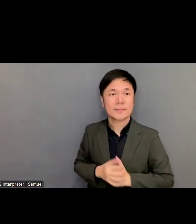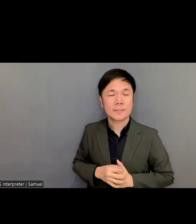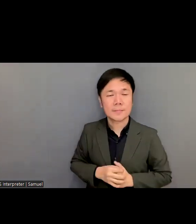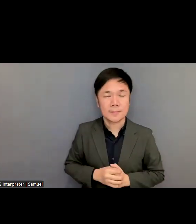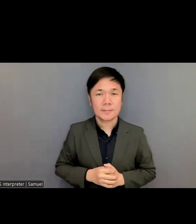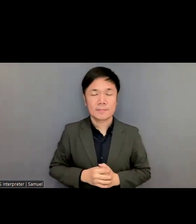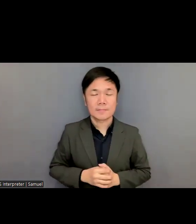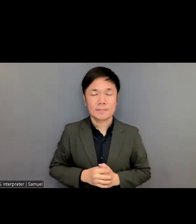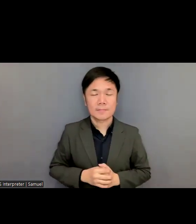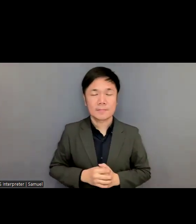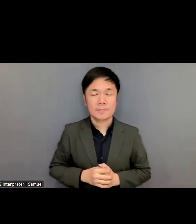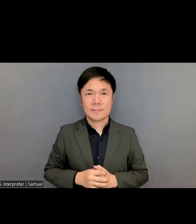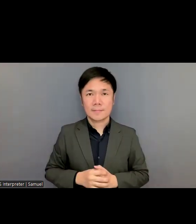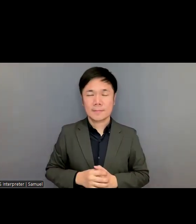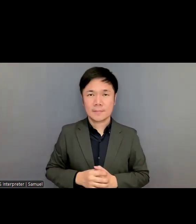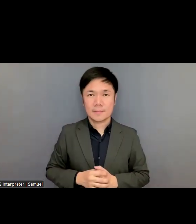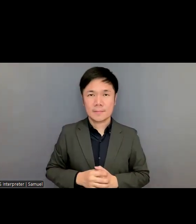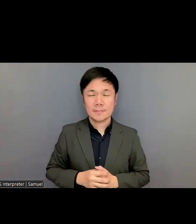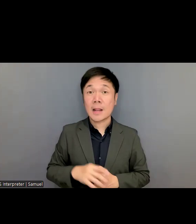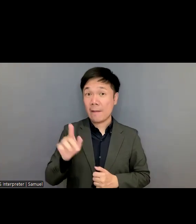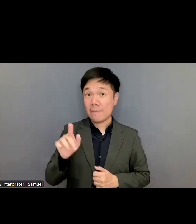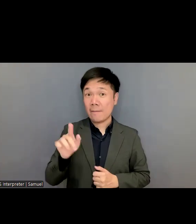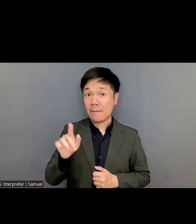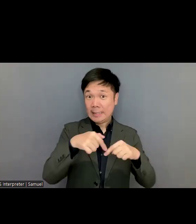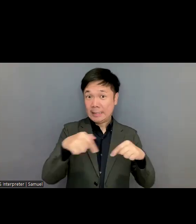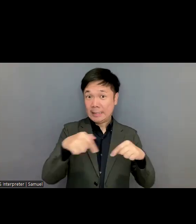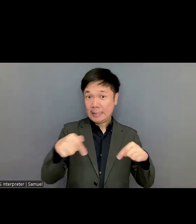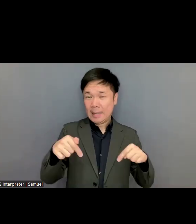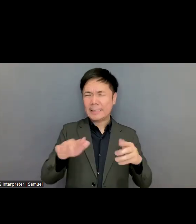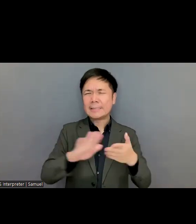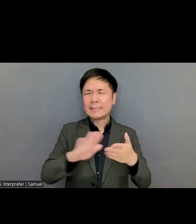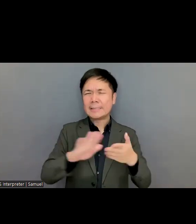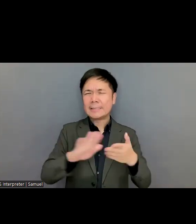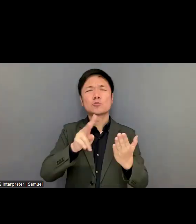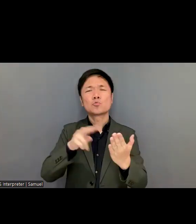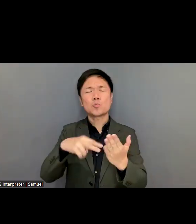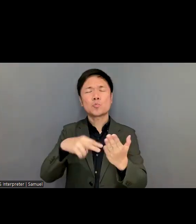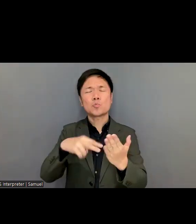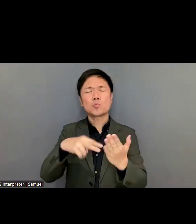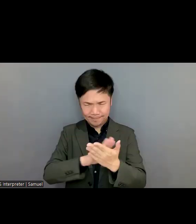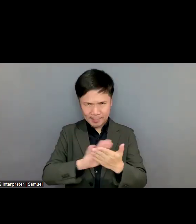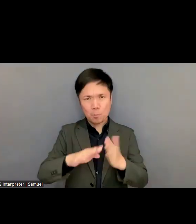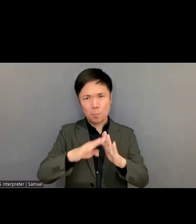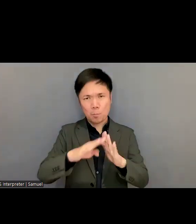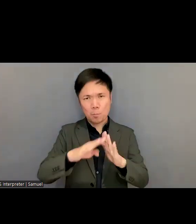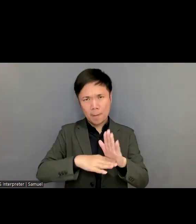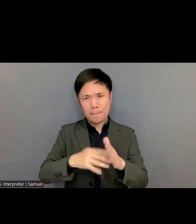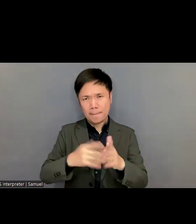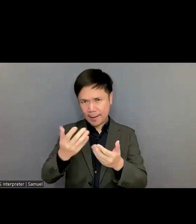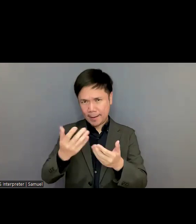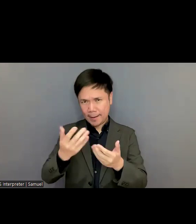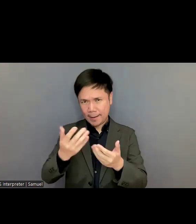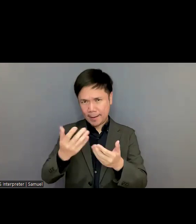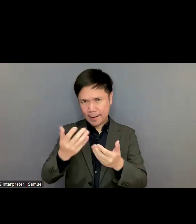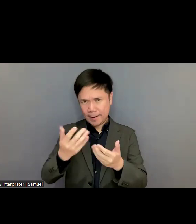also have a plain text version of the program. I will put in the